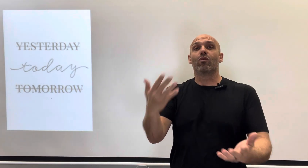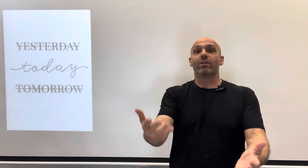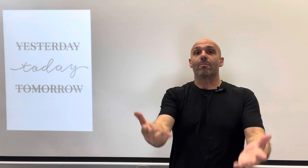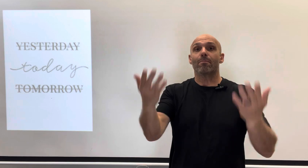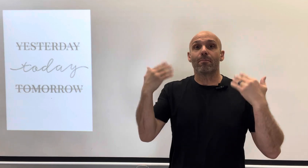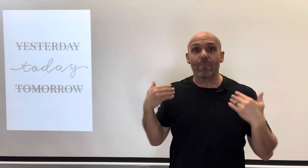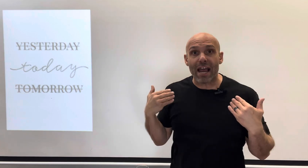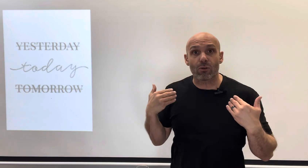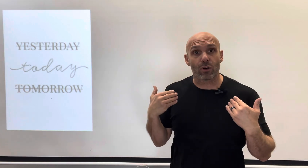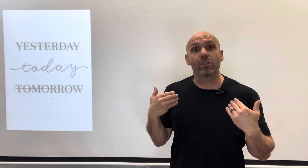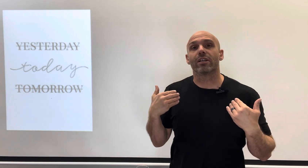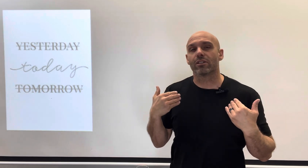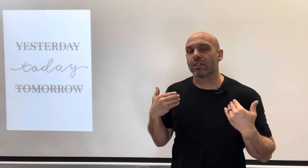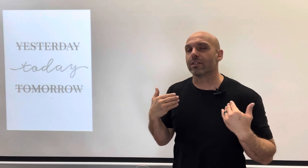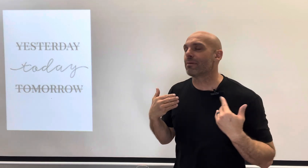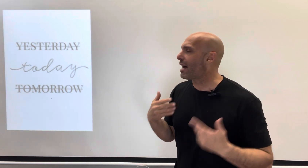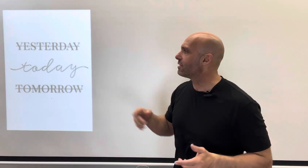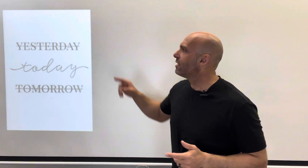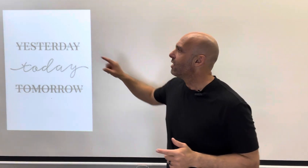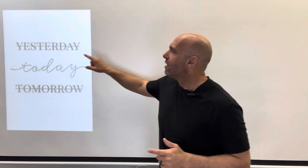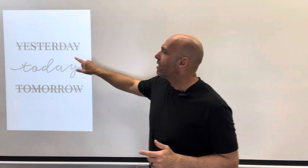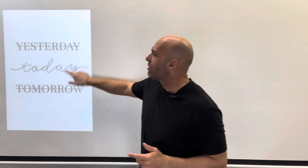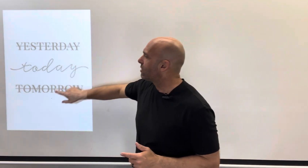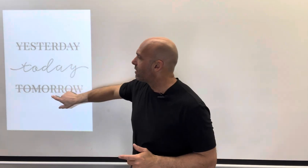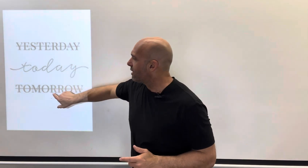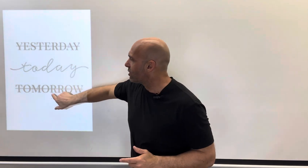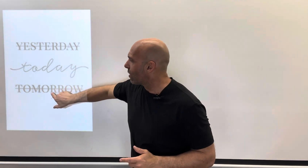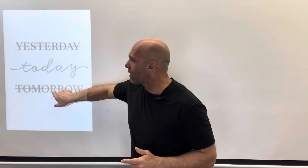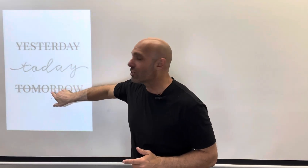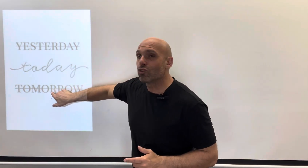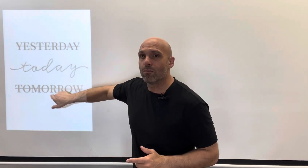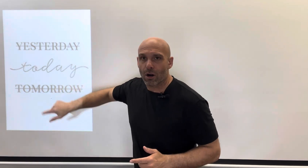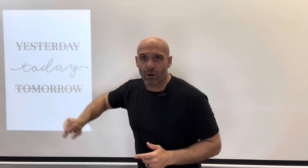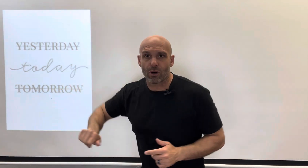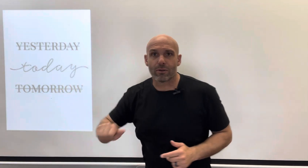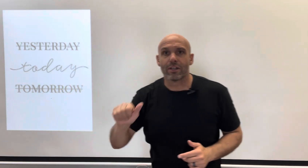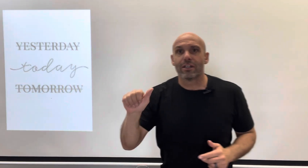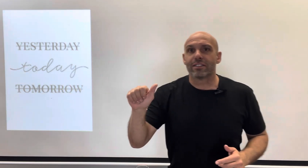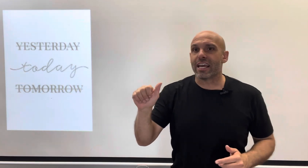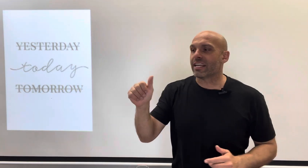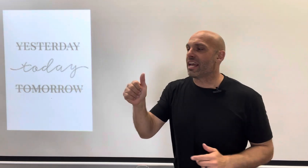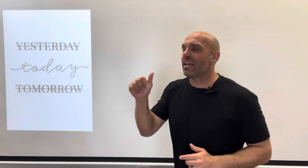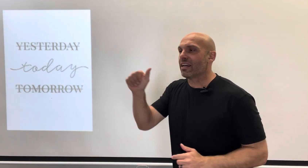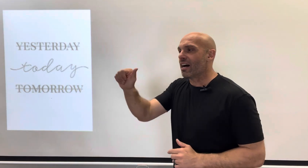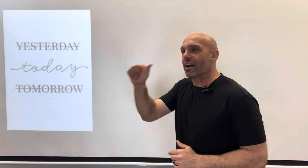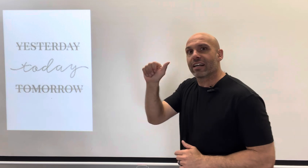moving backwards is in the past. Let's start with tomorrow. Take a kind of